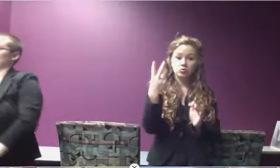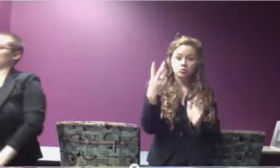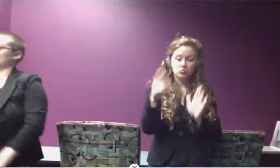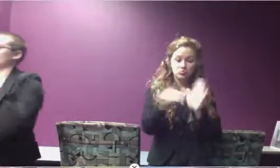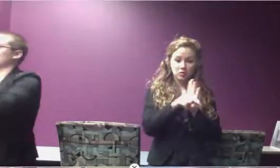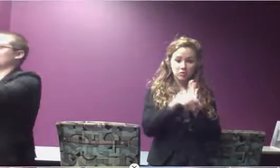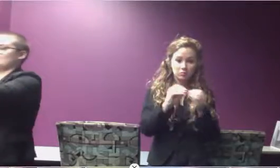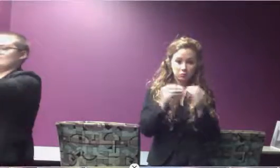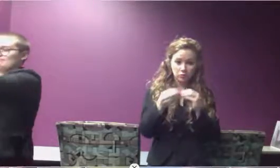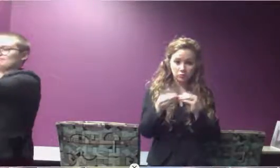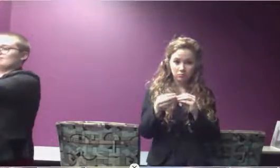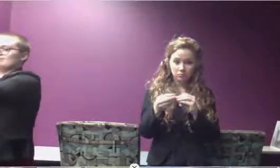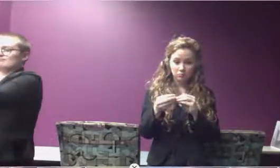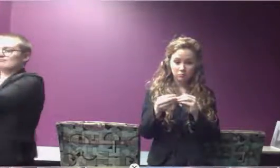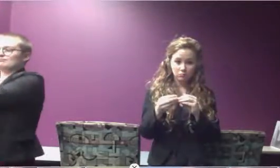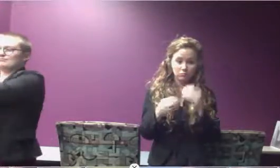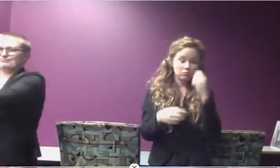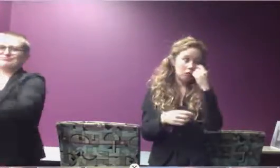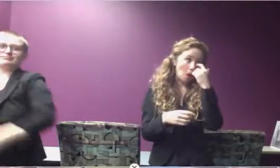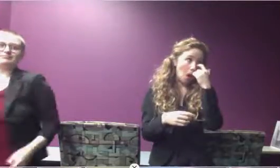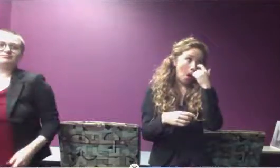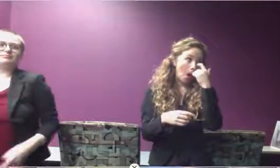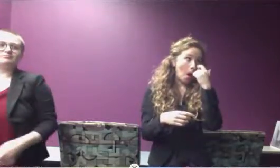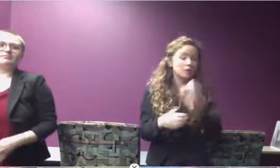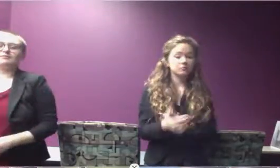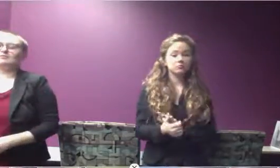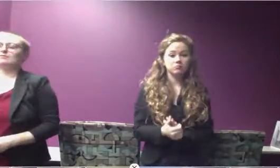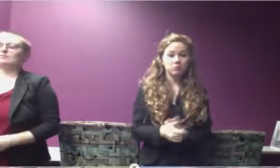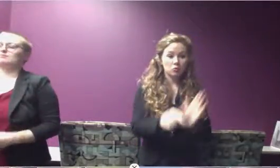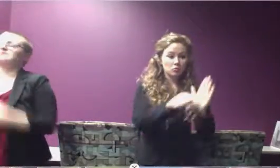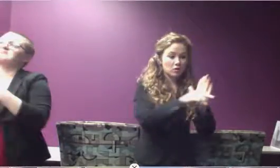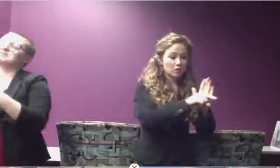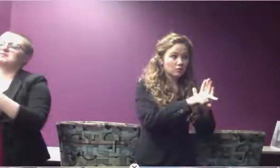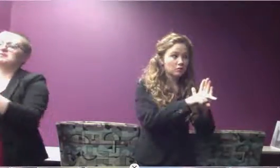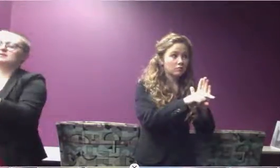It's on the right side of the number line.